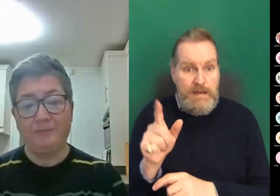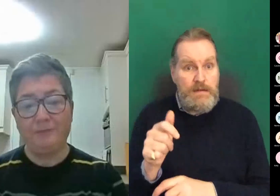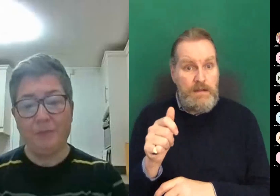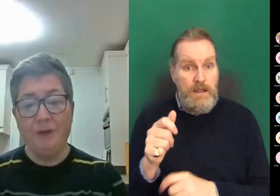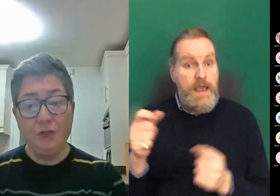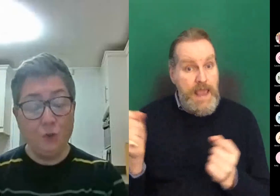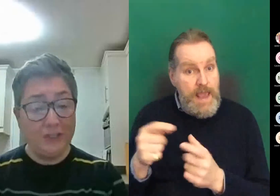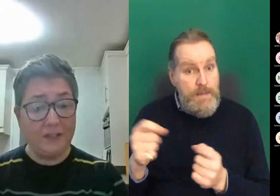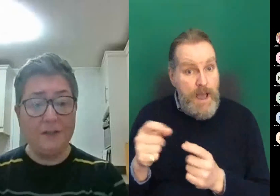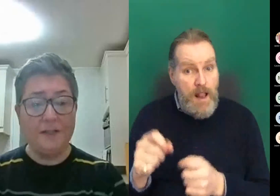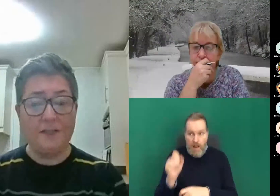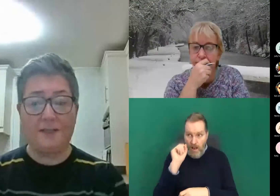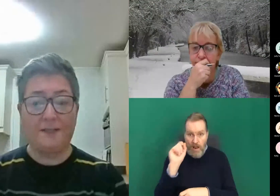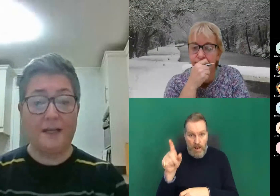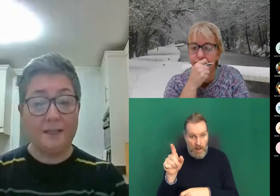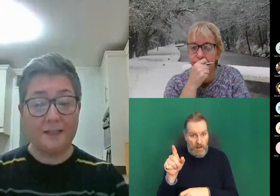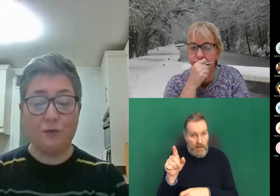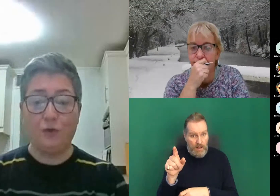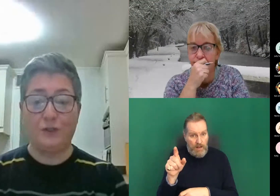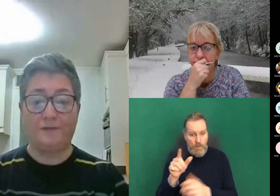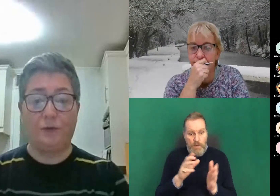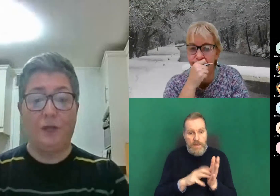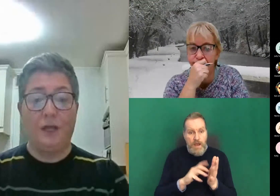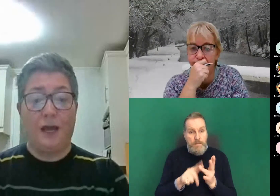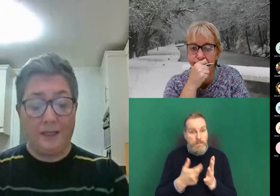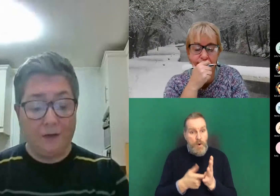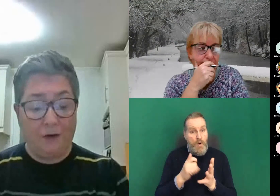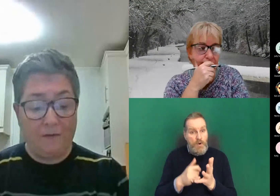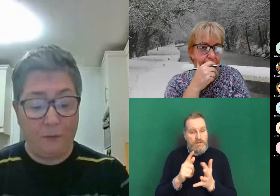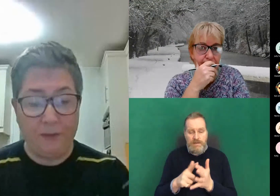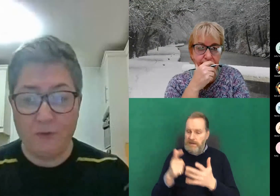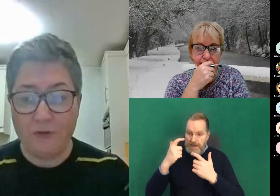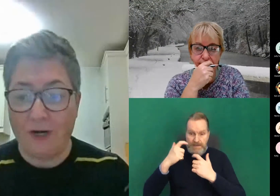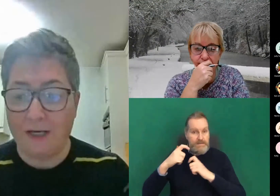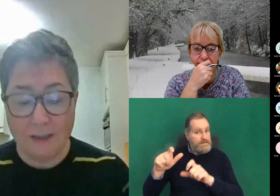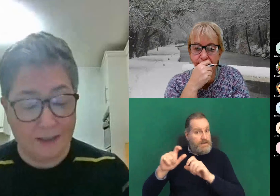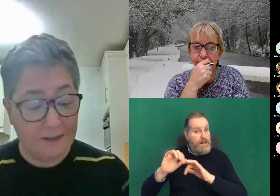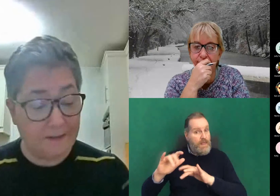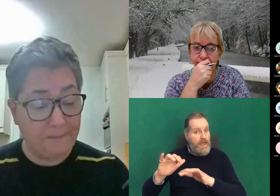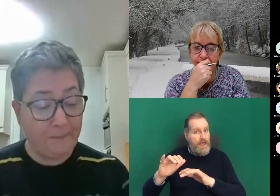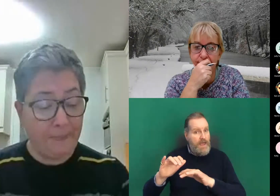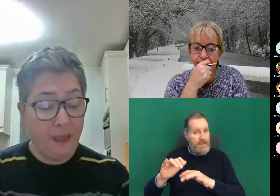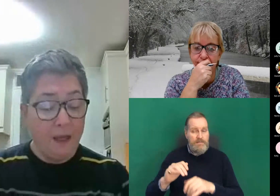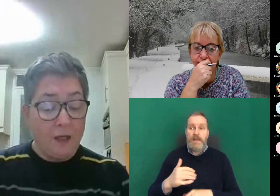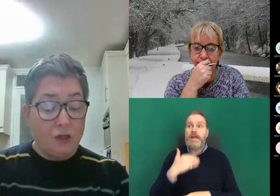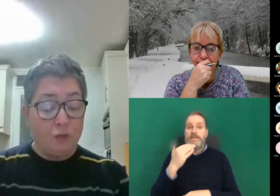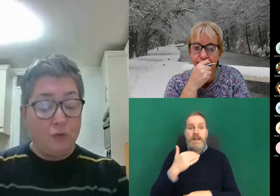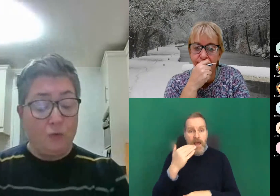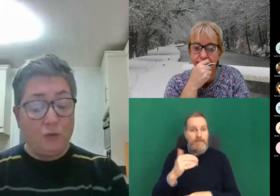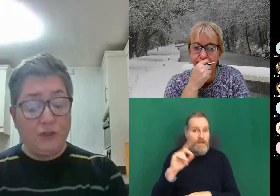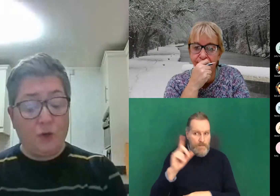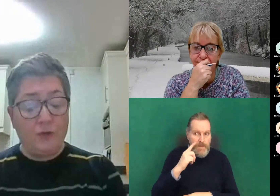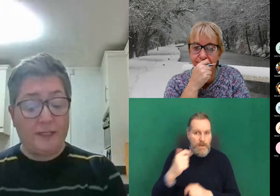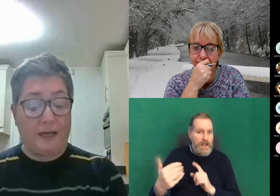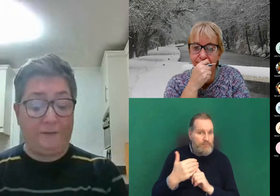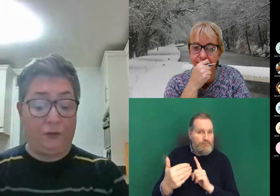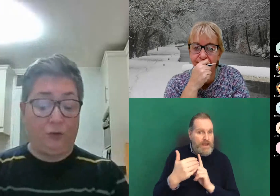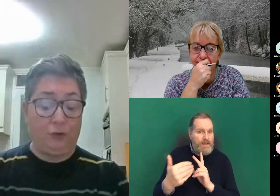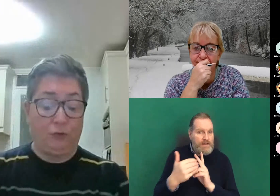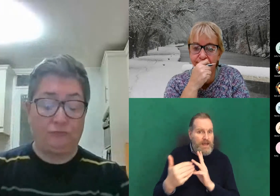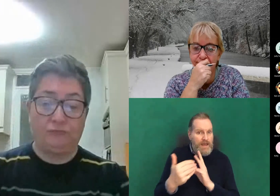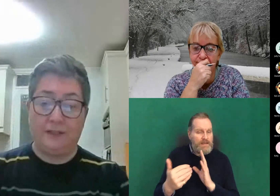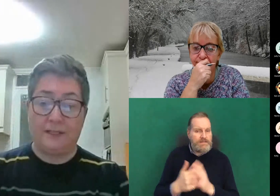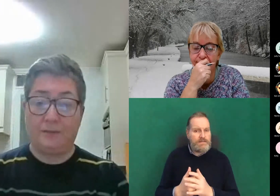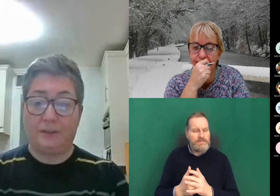code. So it still exists, it's still useful, and it's enough for people to recognise. So what does